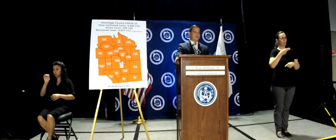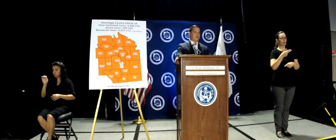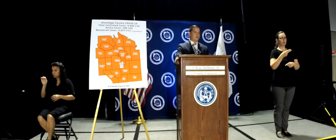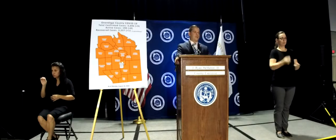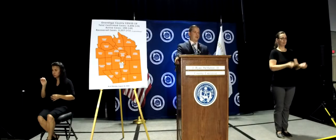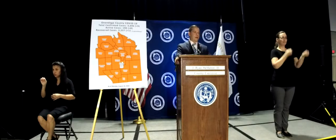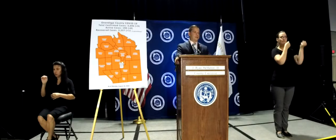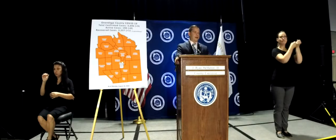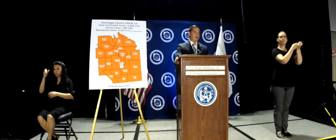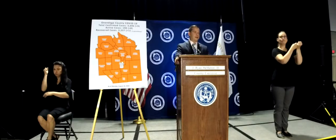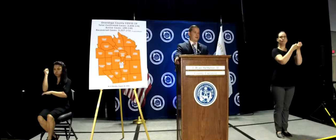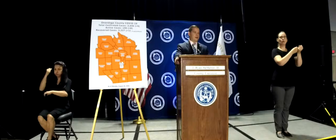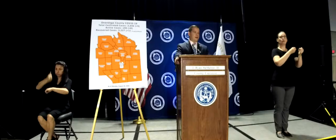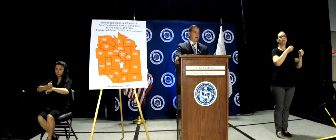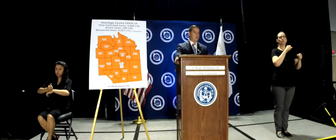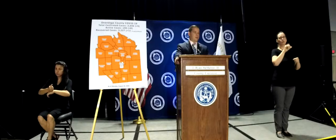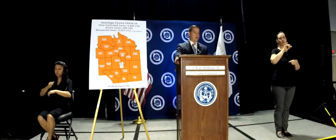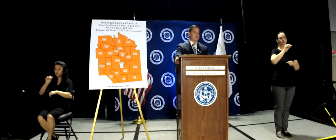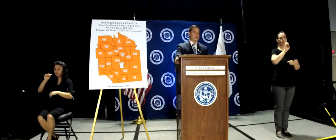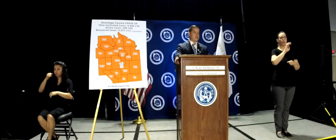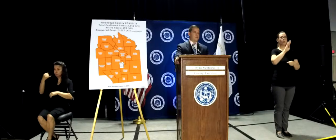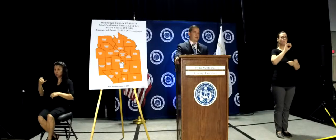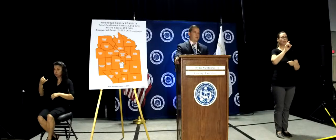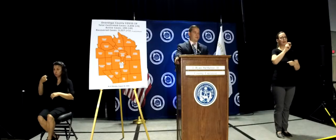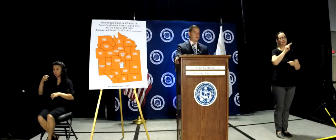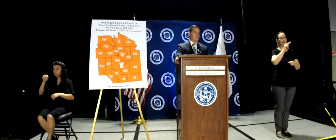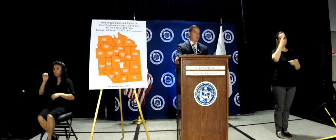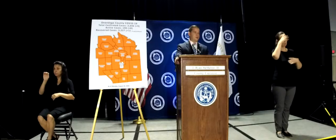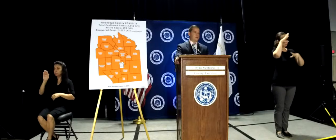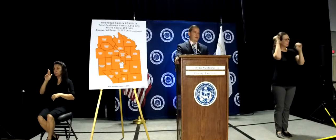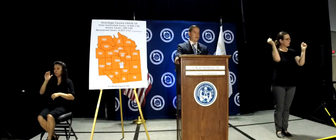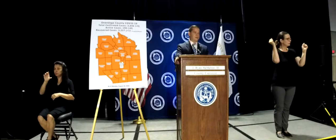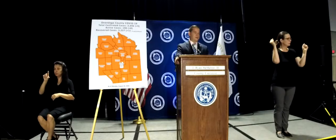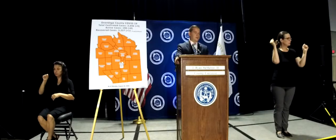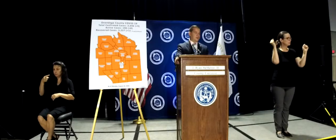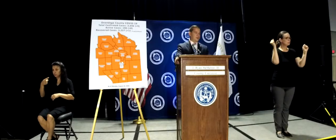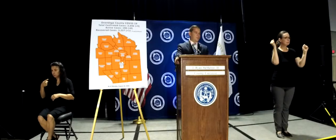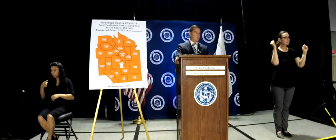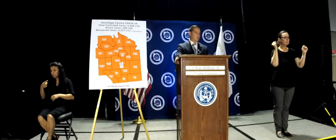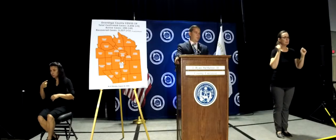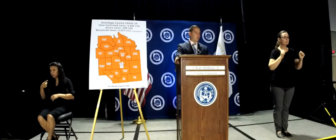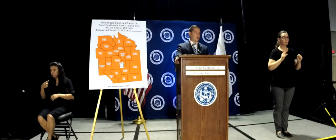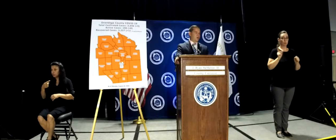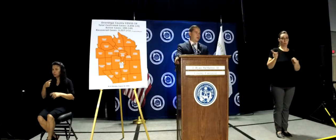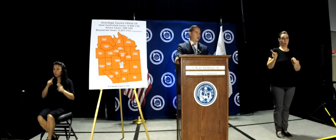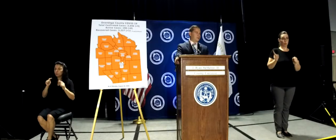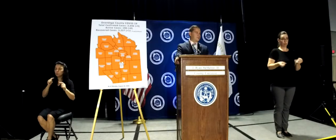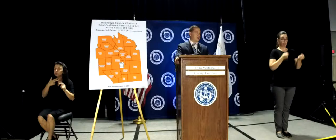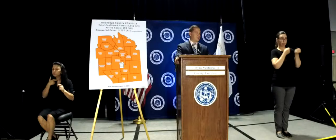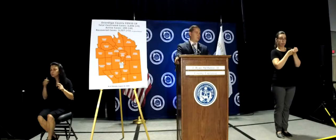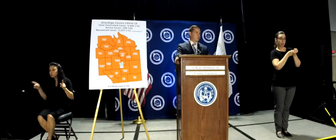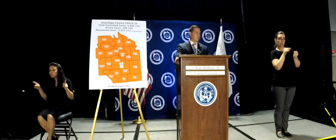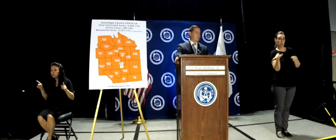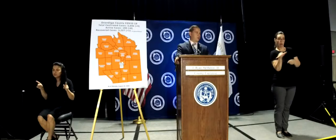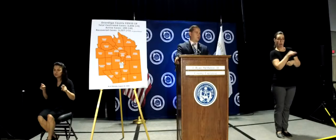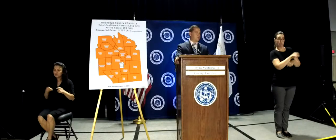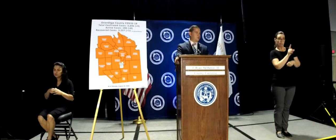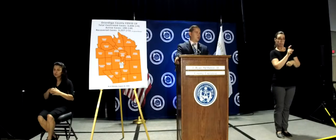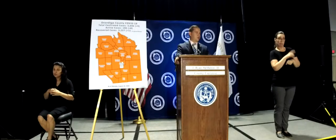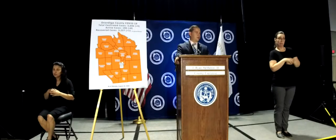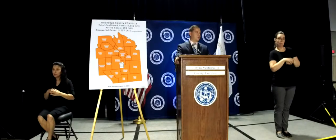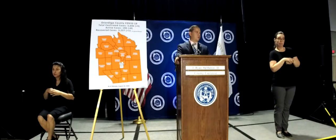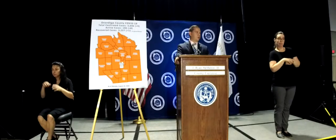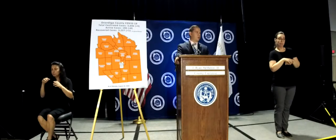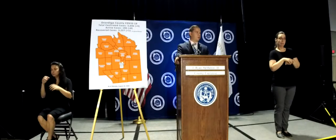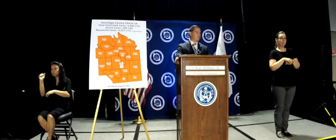really had time to think about that. What I'll say is I'm very interested to understand where all candidates stand, where the country is